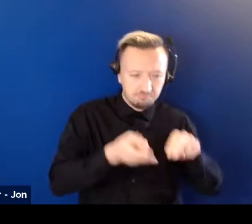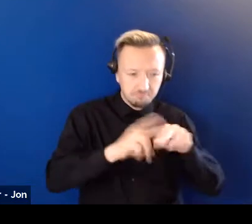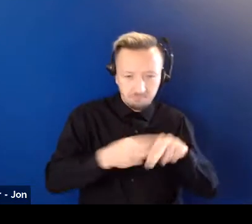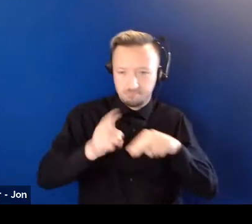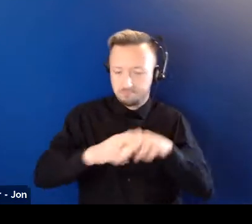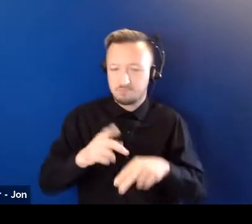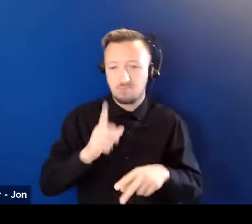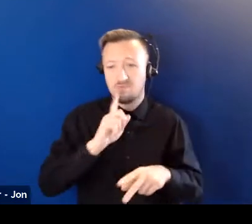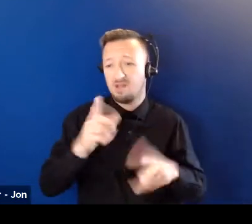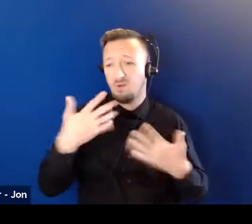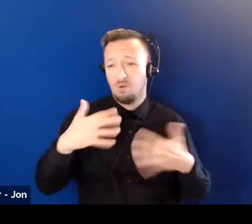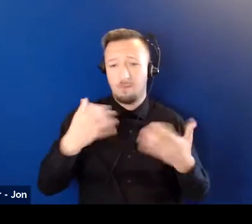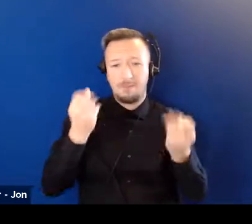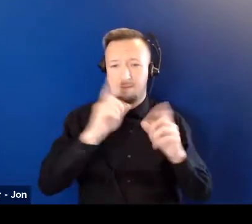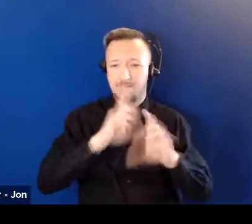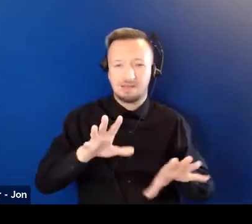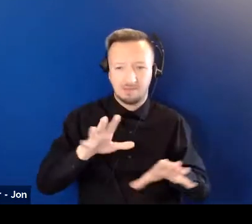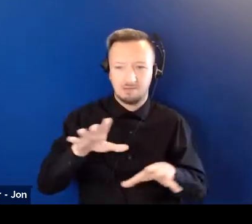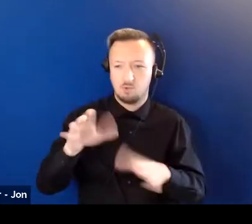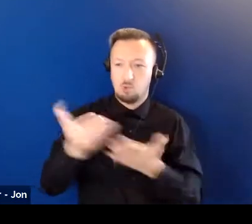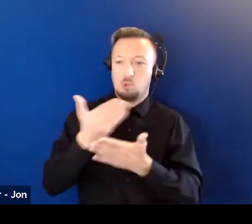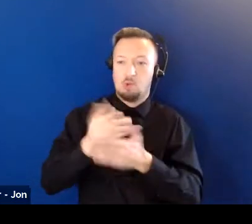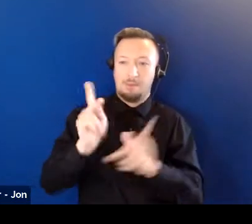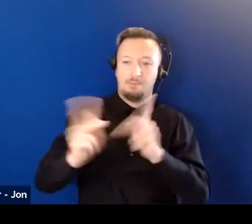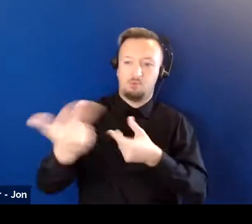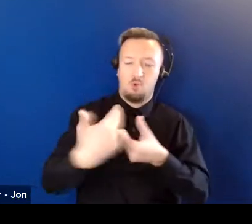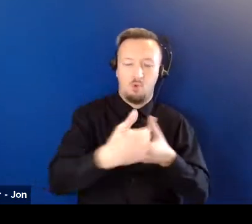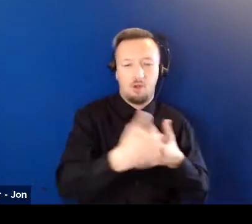some amazing new people to come onto our staff.